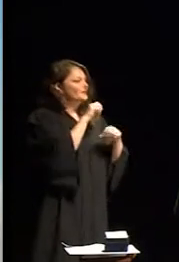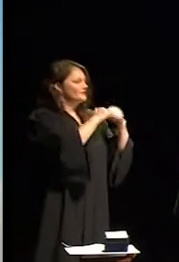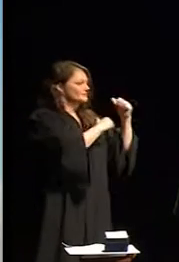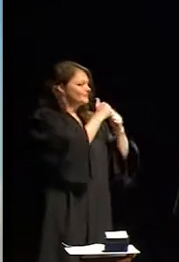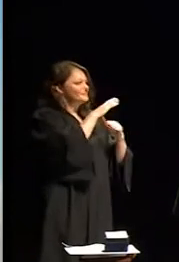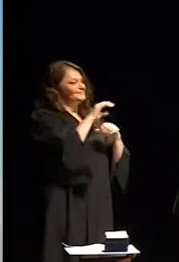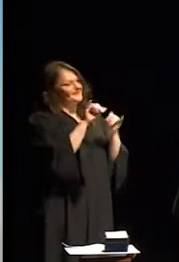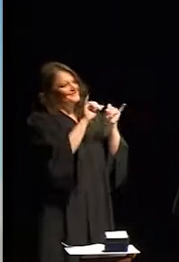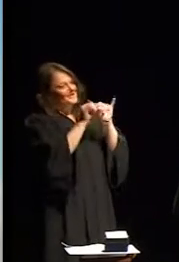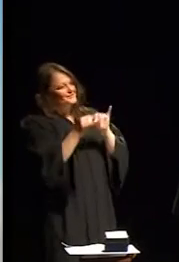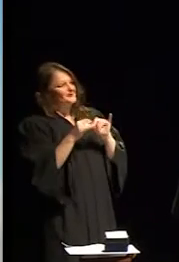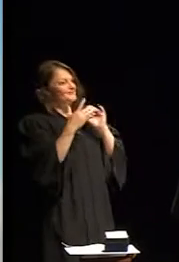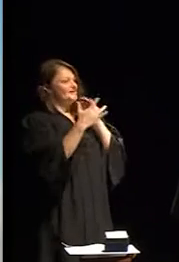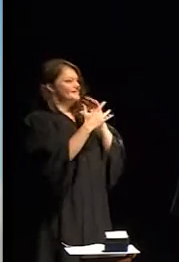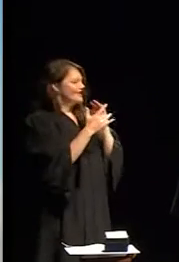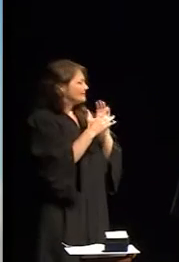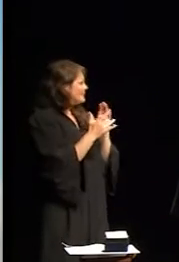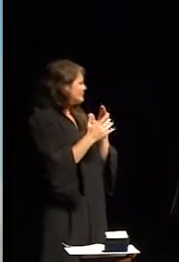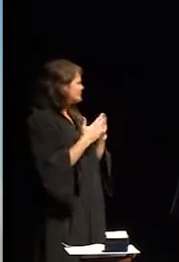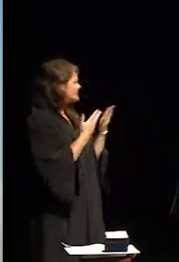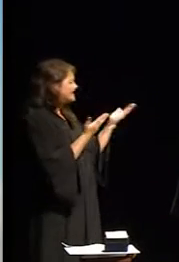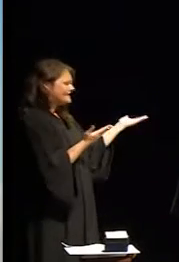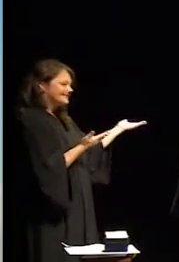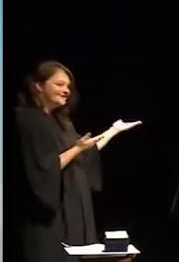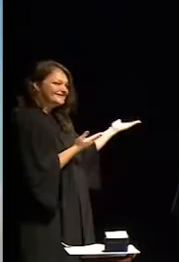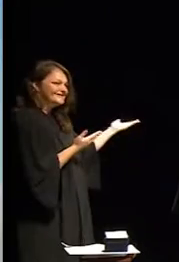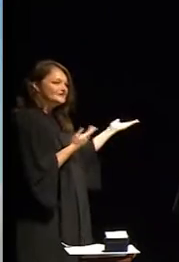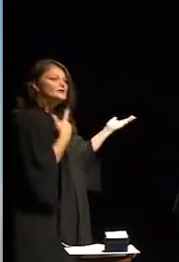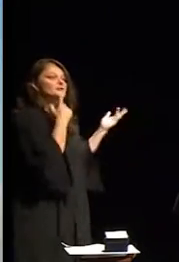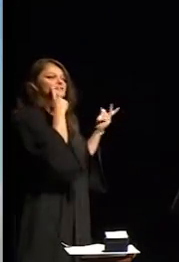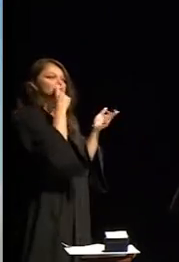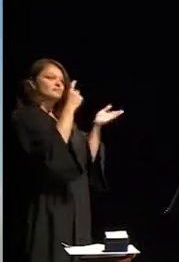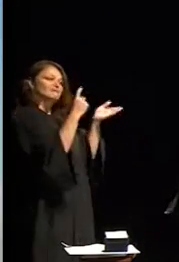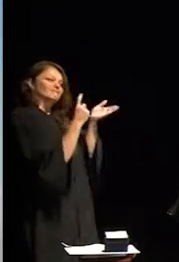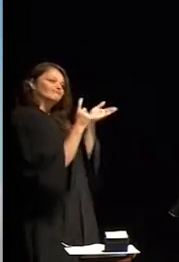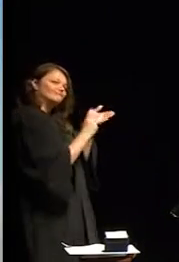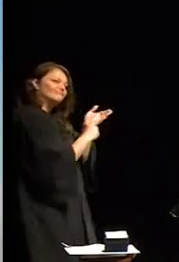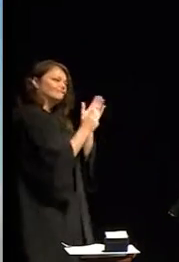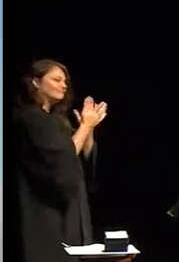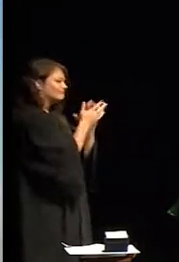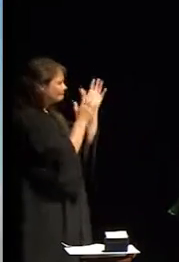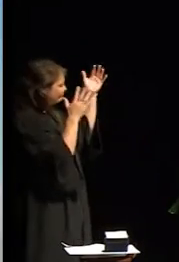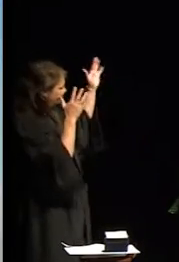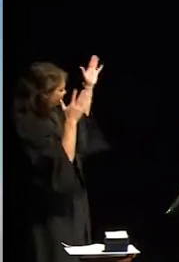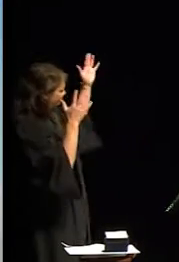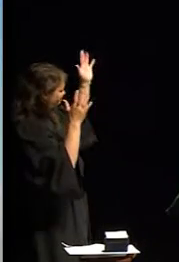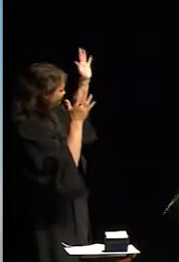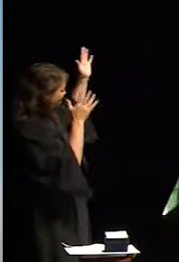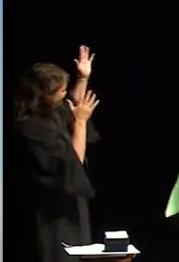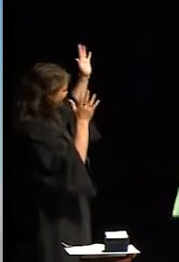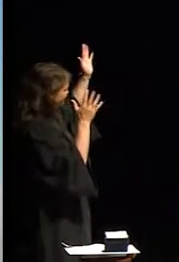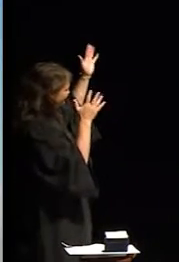Brown College. Please join me in acknowledging your platform party.